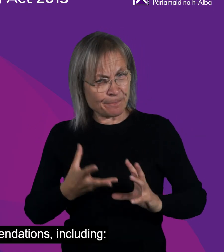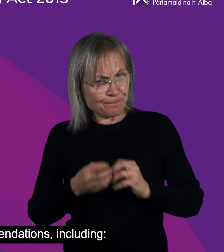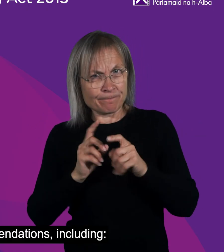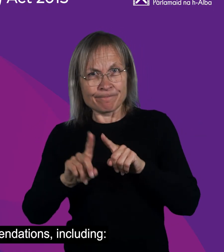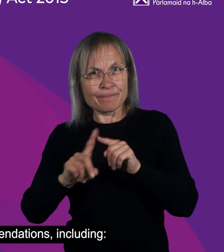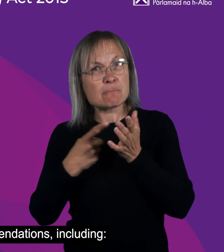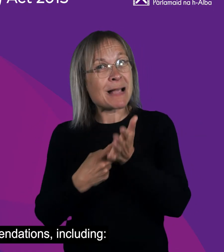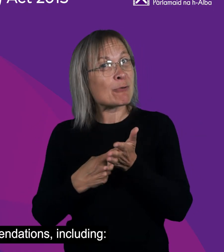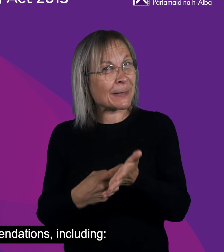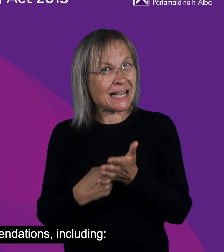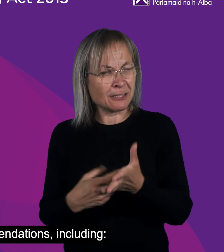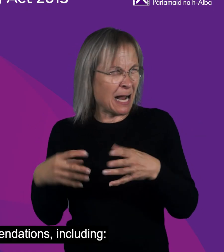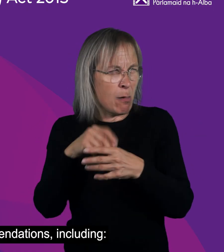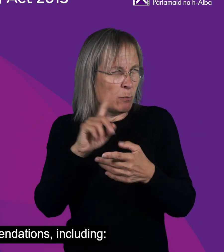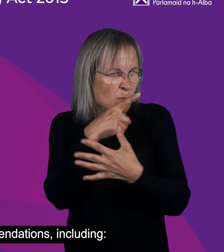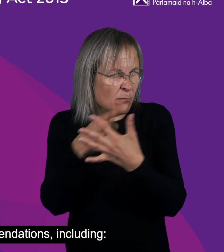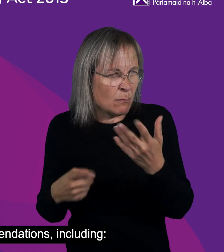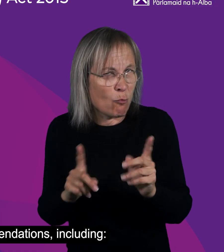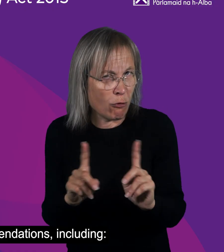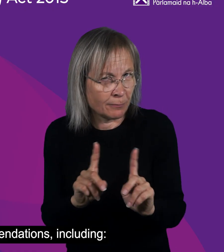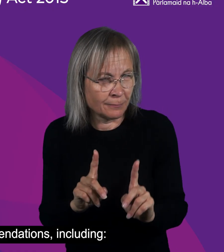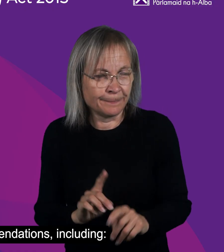It made several recommendations, including